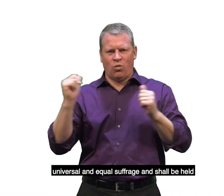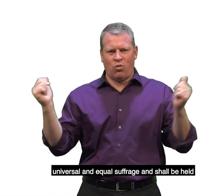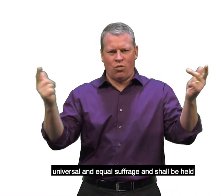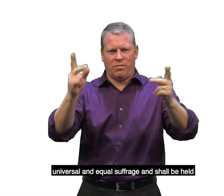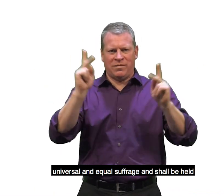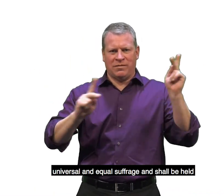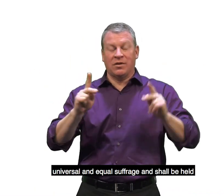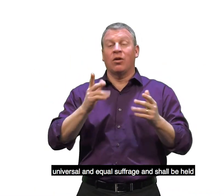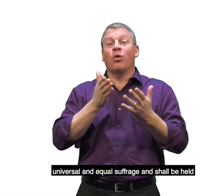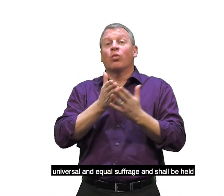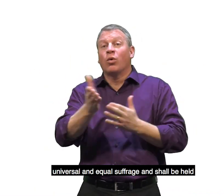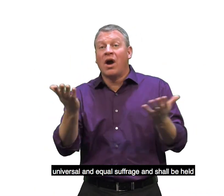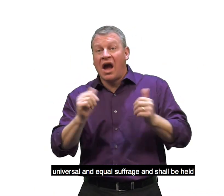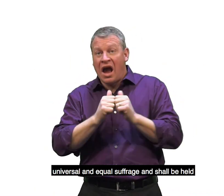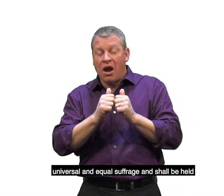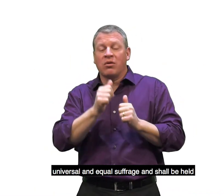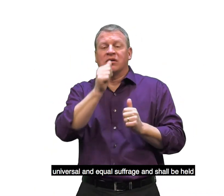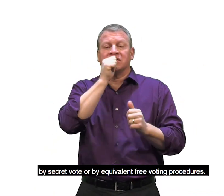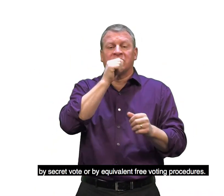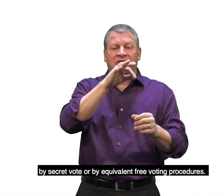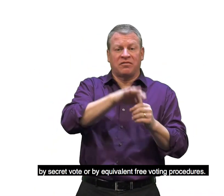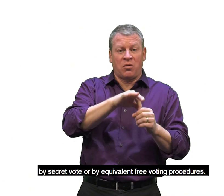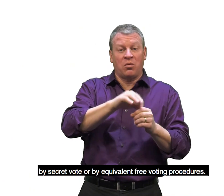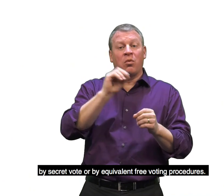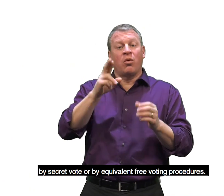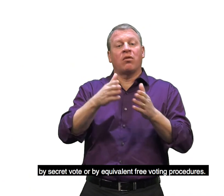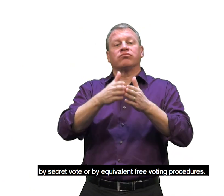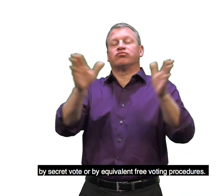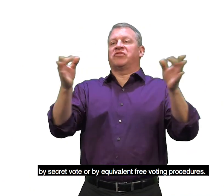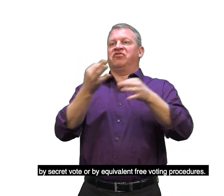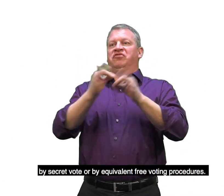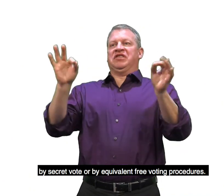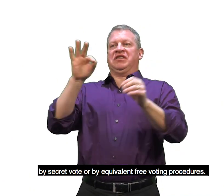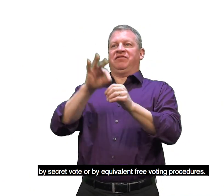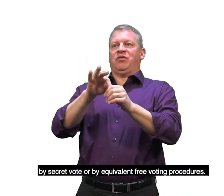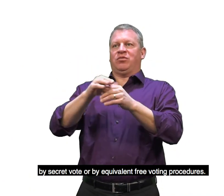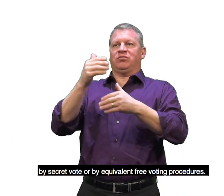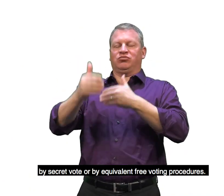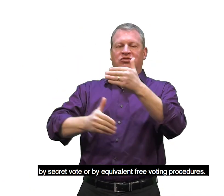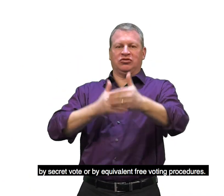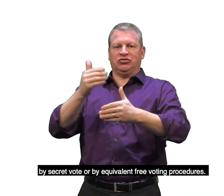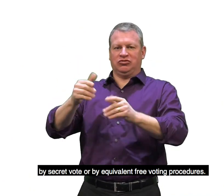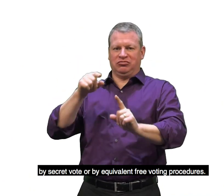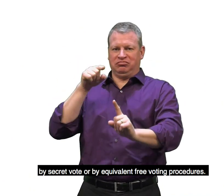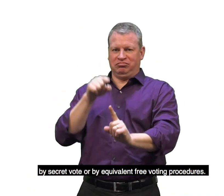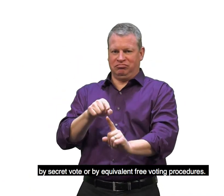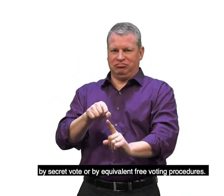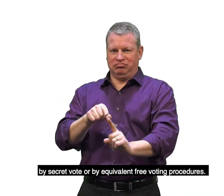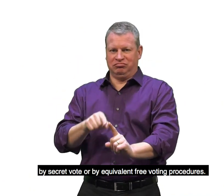equal suffrage, and shall be held by secret vote or by equivalent free voting procedures.